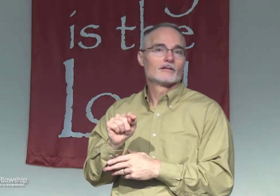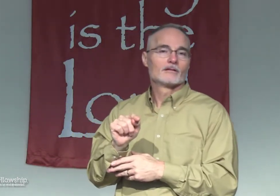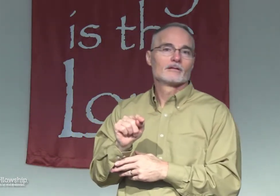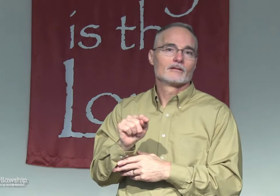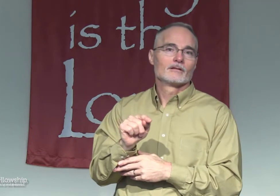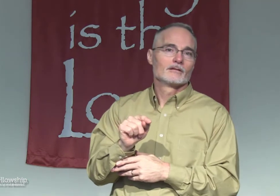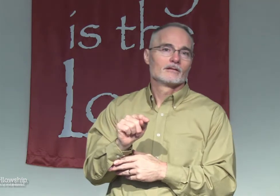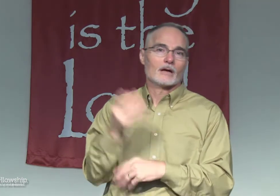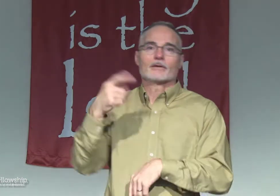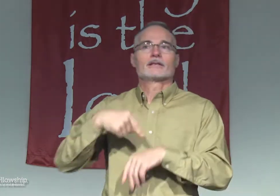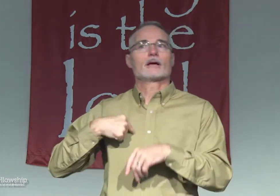help it.